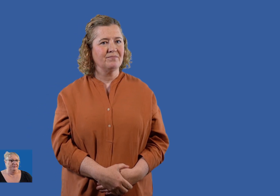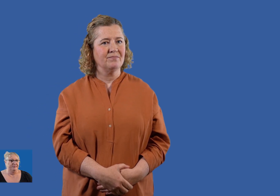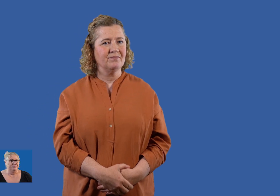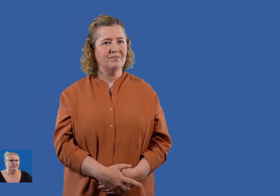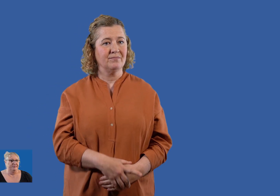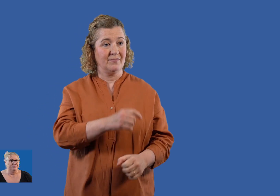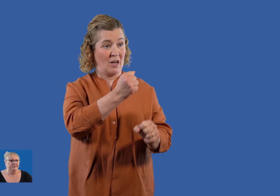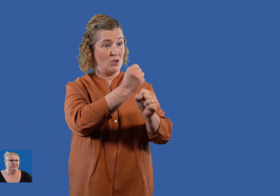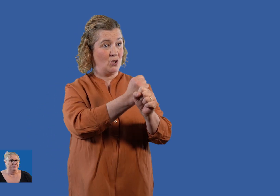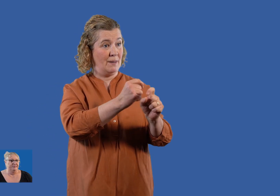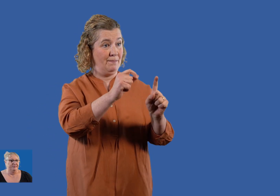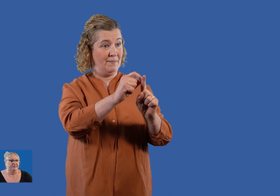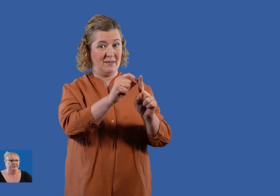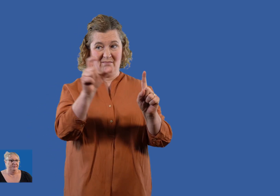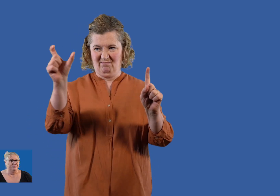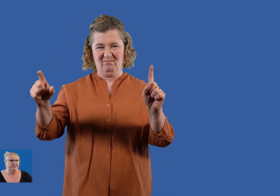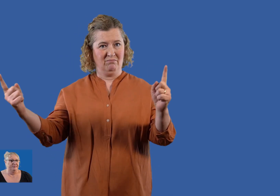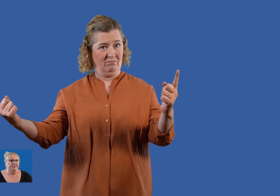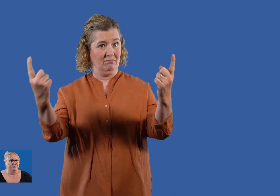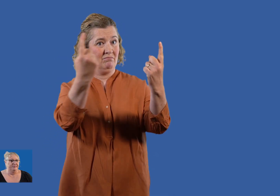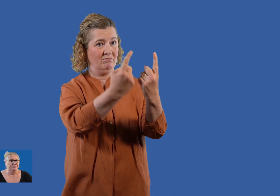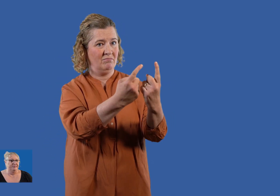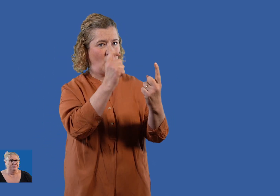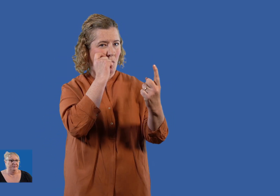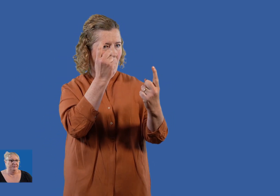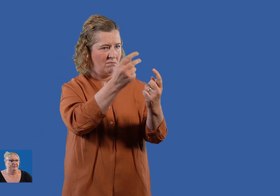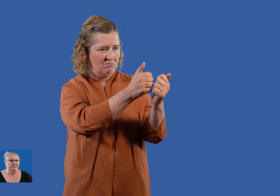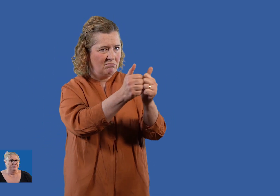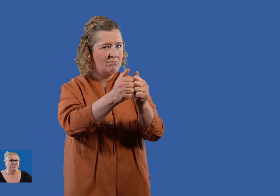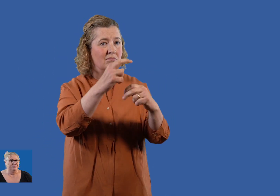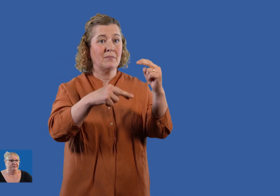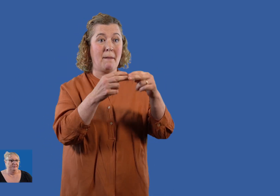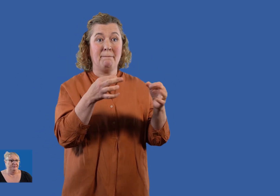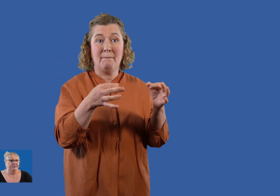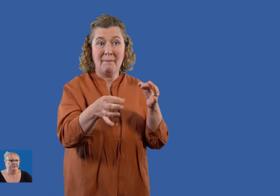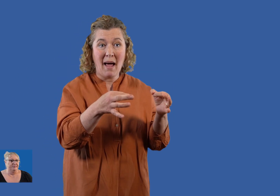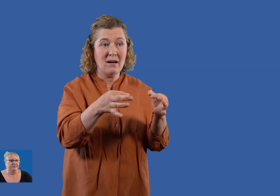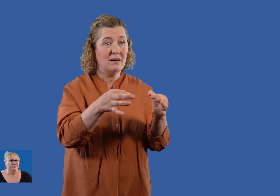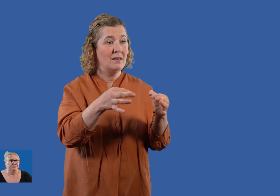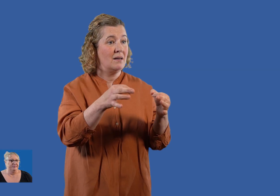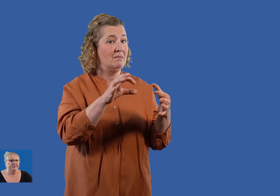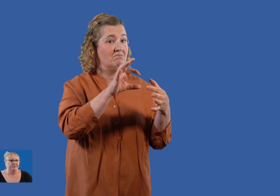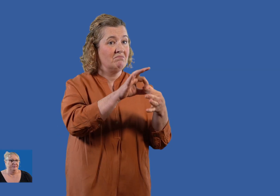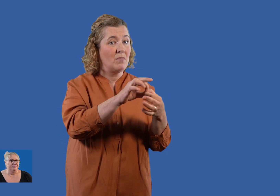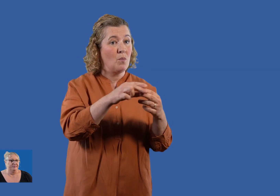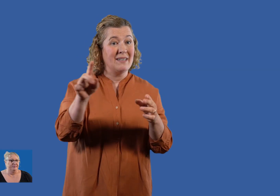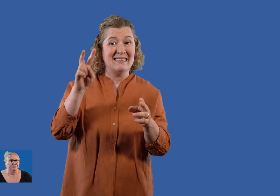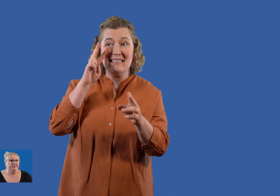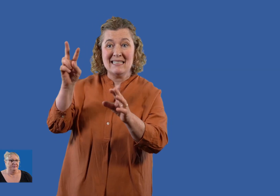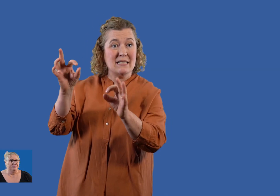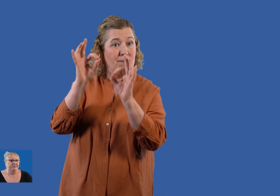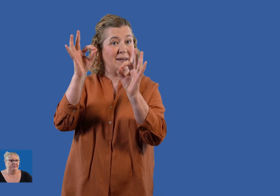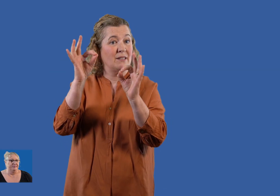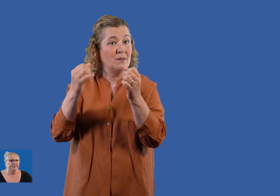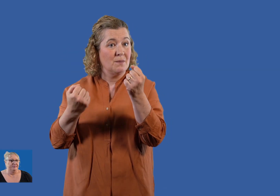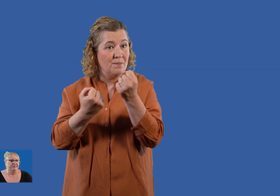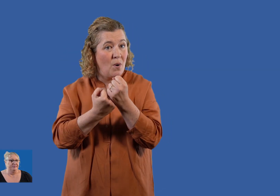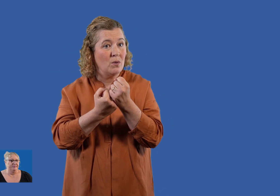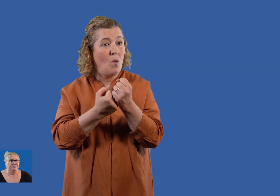A GP and person will work together to develop a treatment plan. It specialises support or take medication. That's in